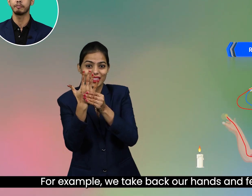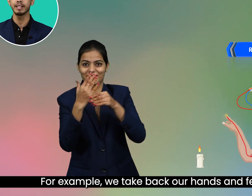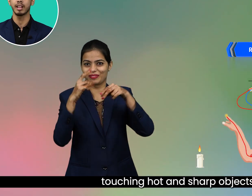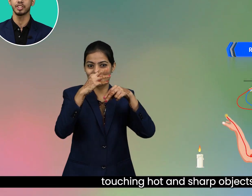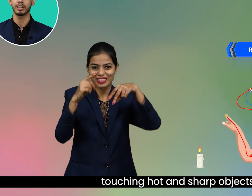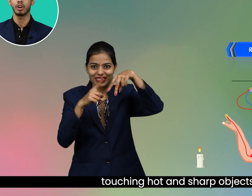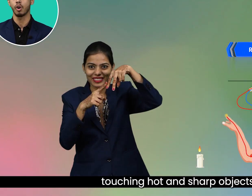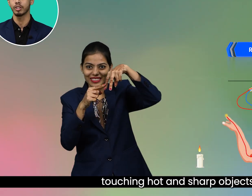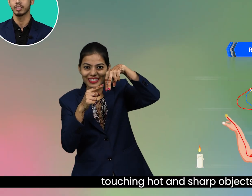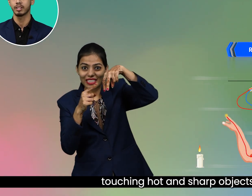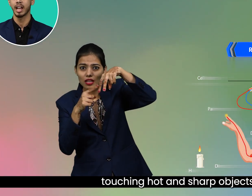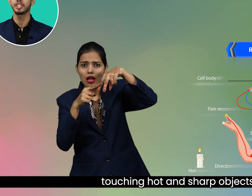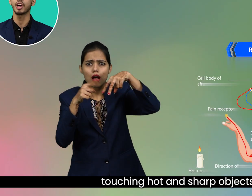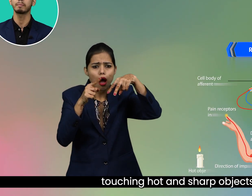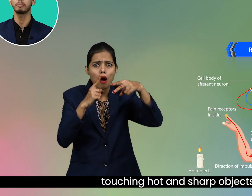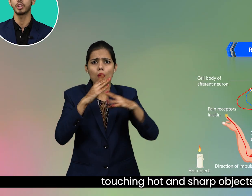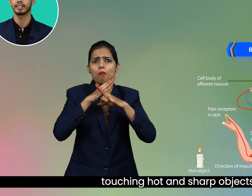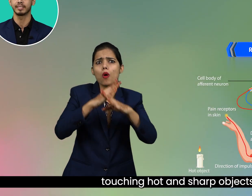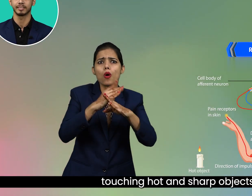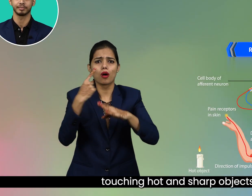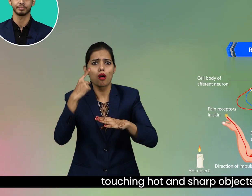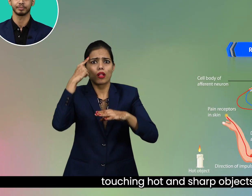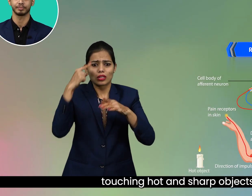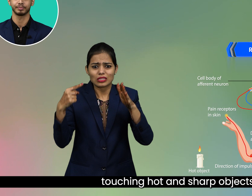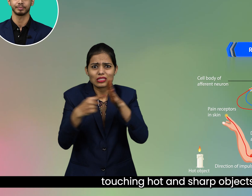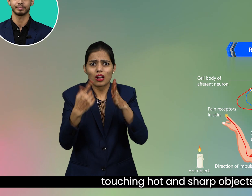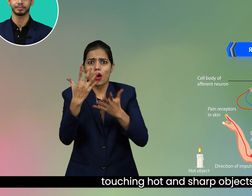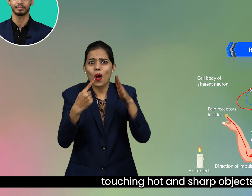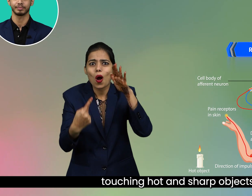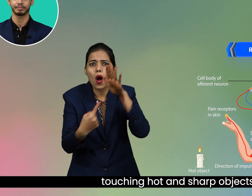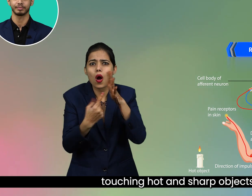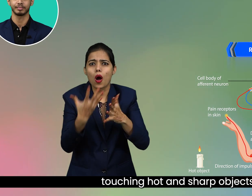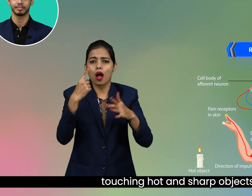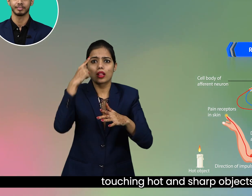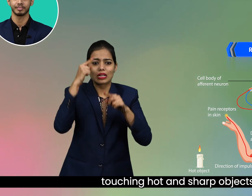to prevent touching hot and sharp objects.